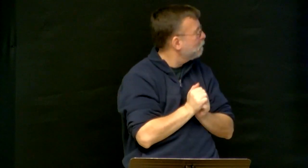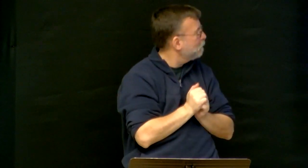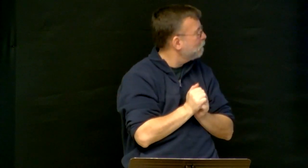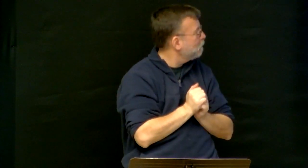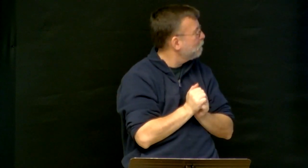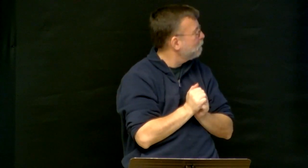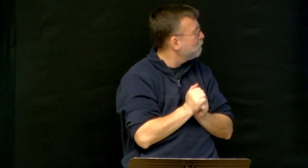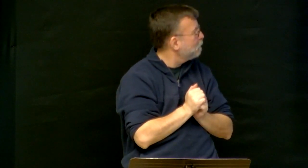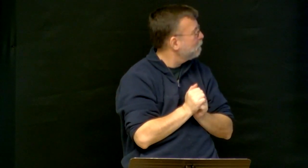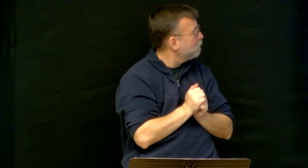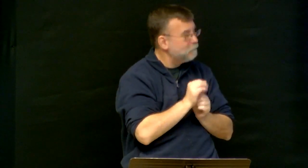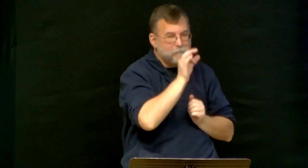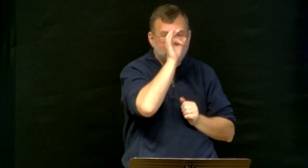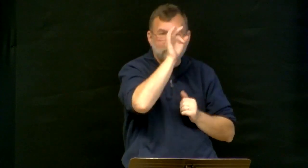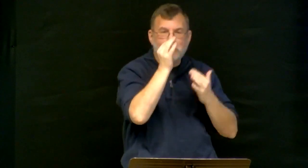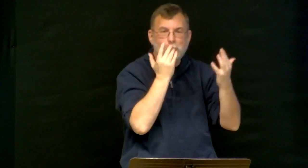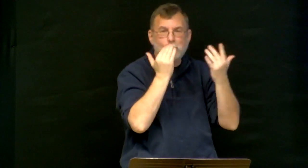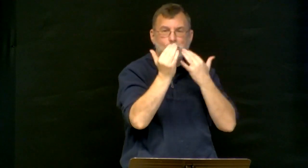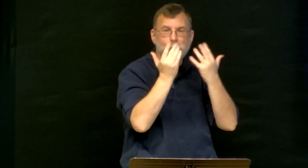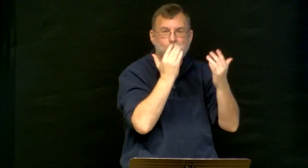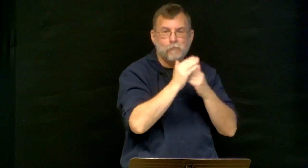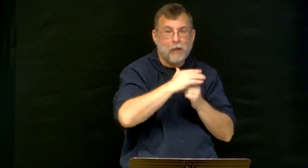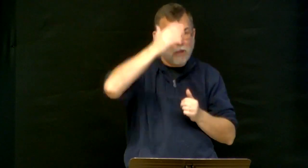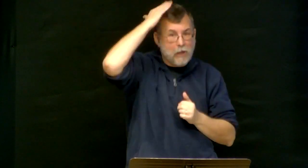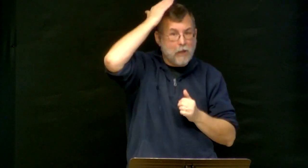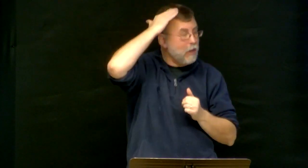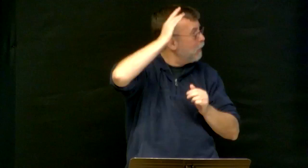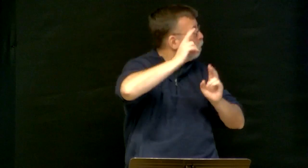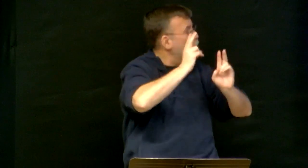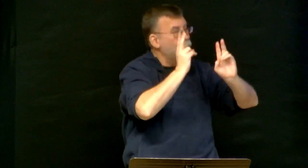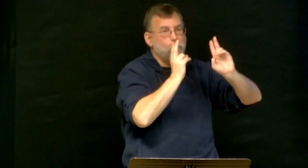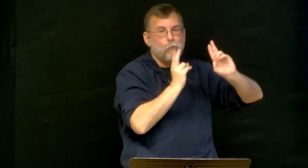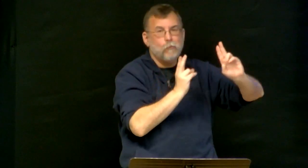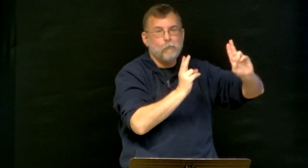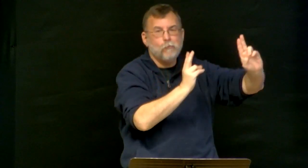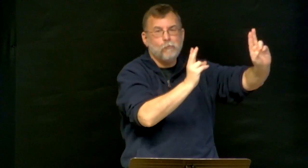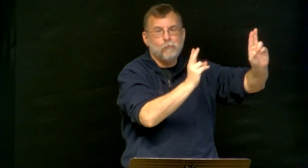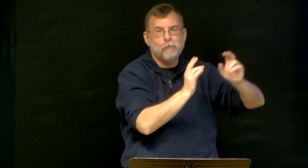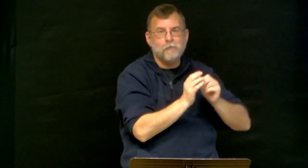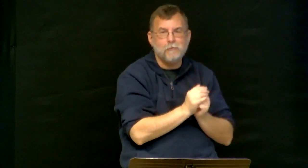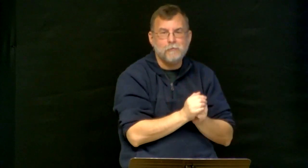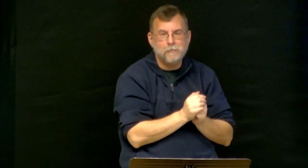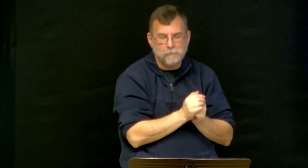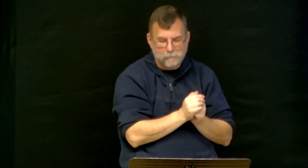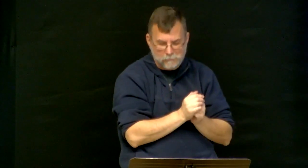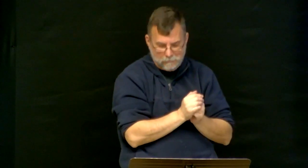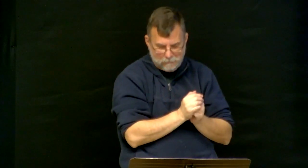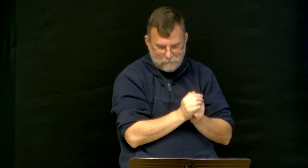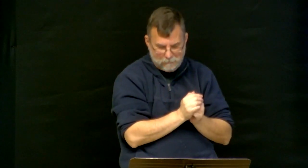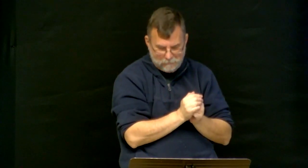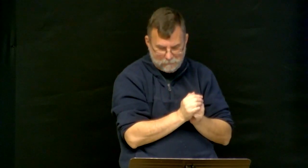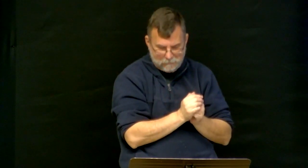As God's giving his, we give his attention to God, we see the color, we honor him with the hat that we